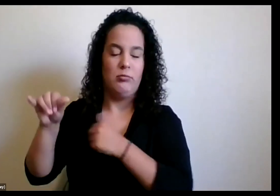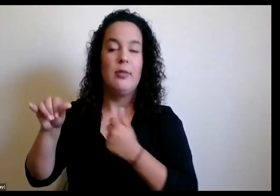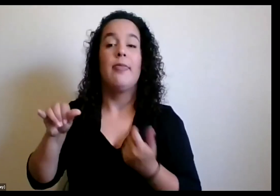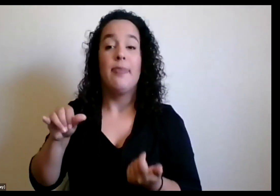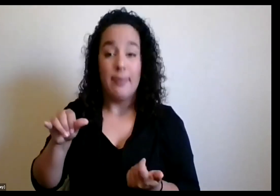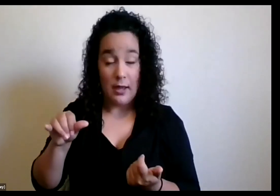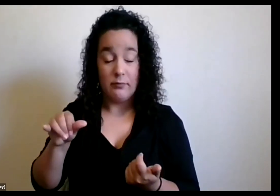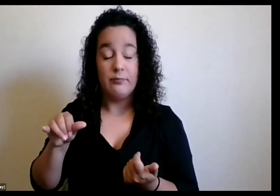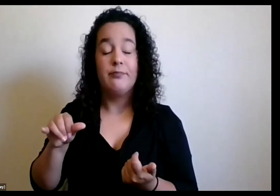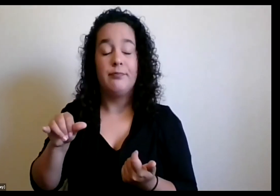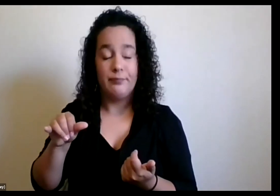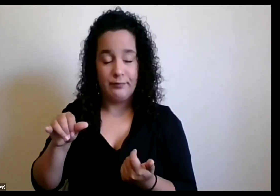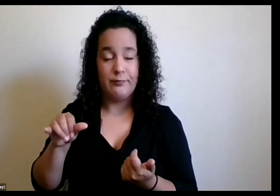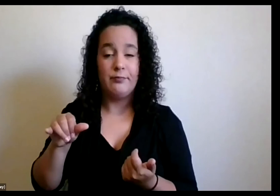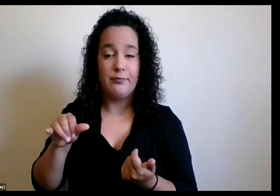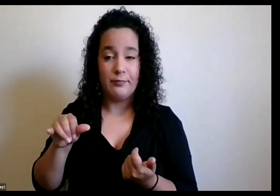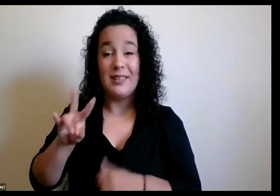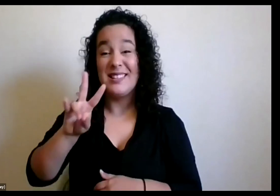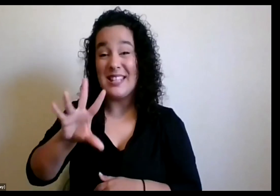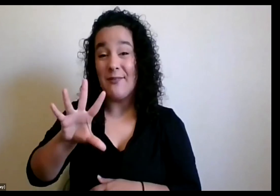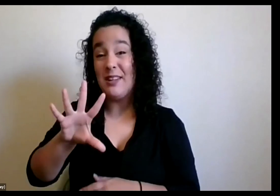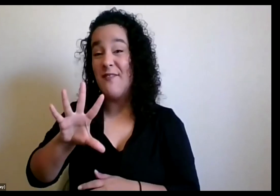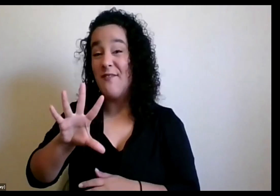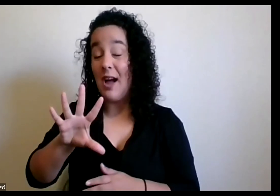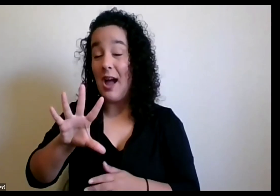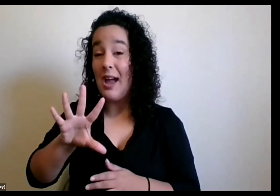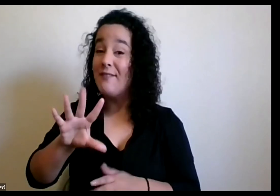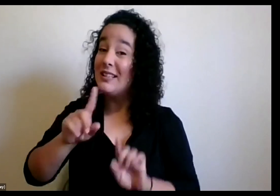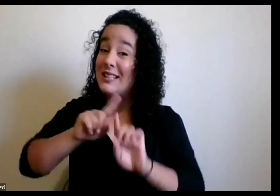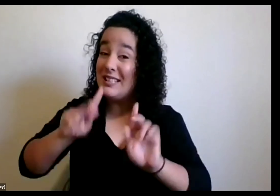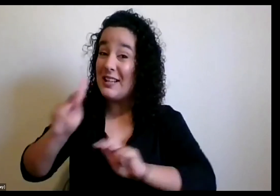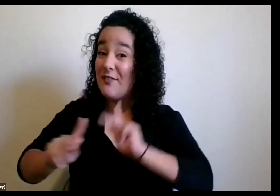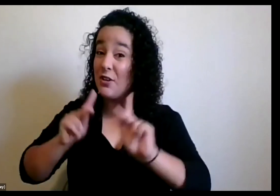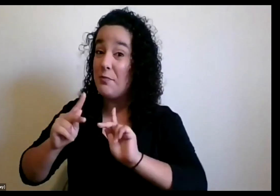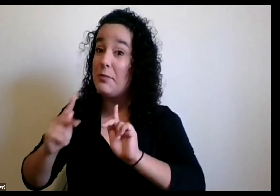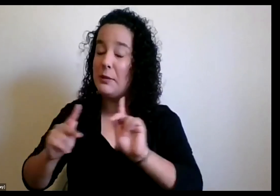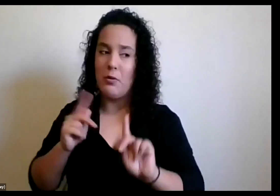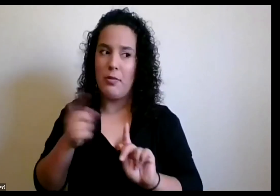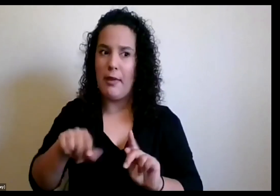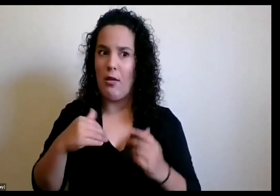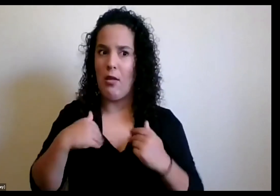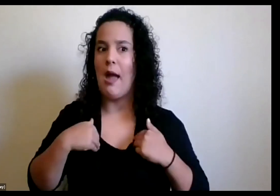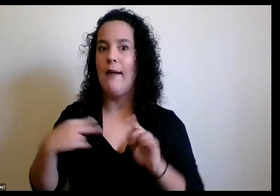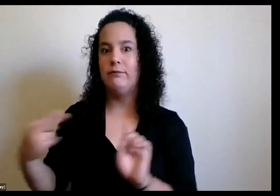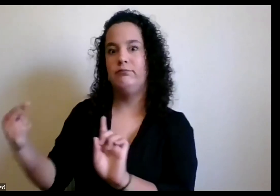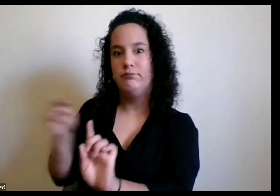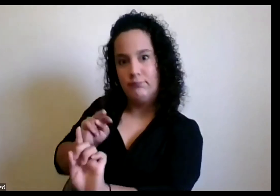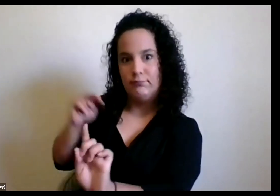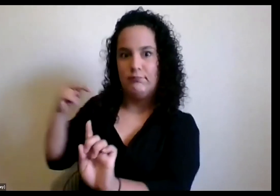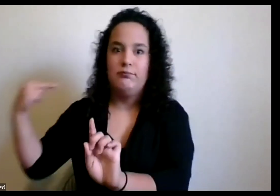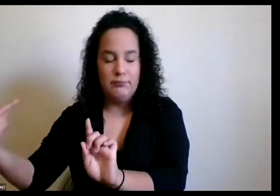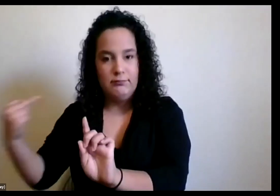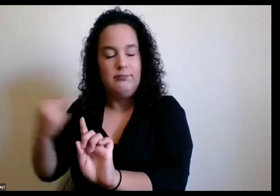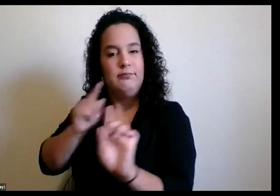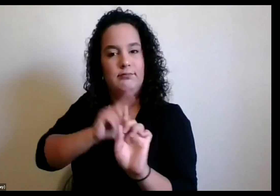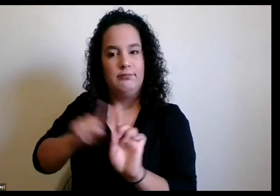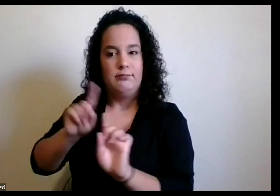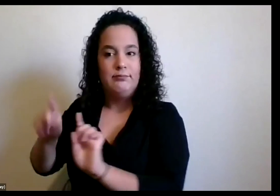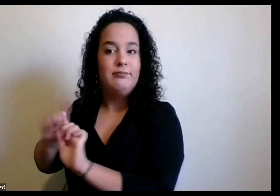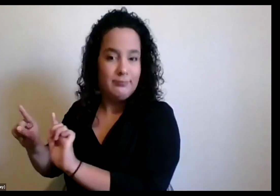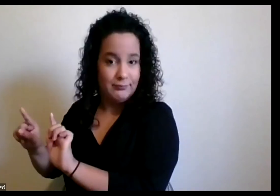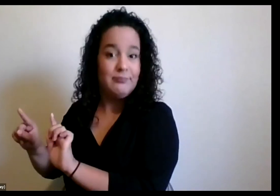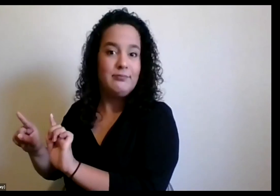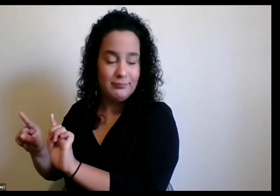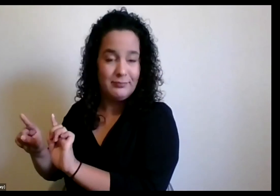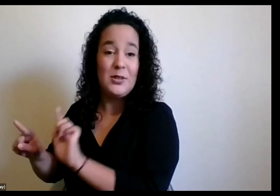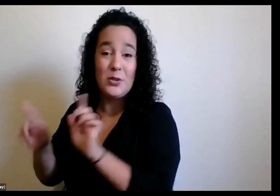here was we included 75 different statements. So you'd have to be really consistent and thorough to make sure we're getting kind of